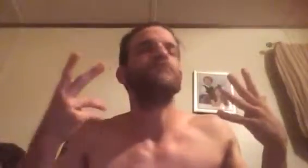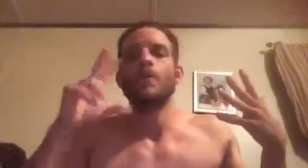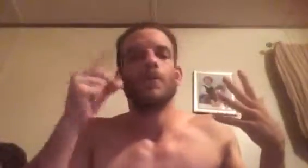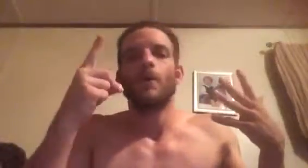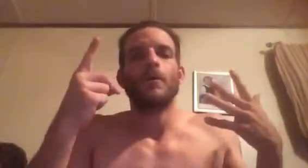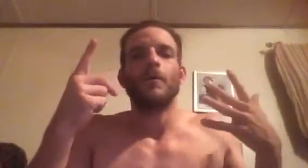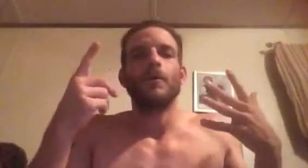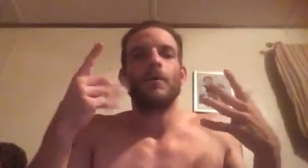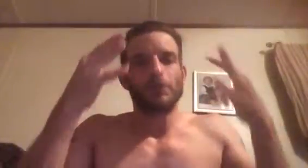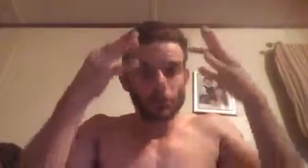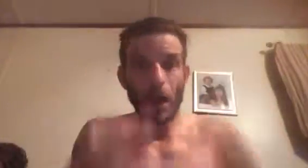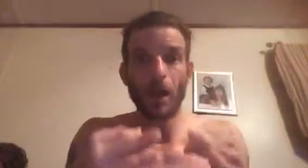Chris Holbrook.